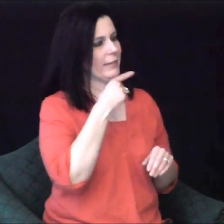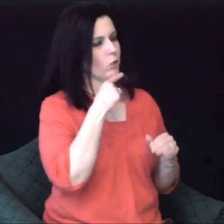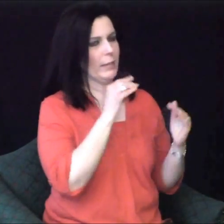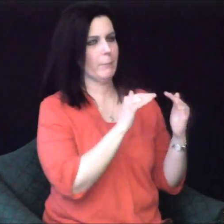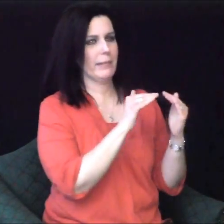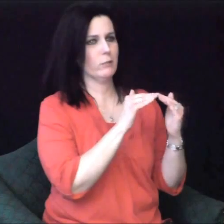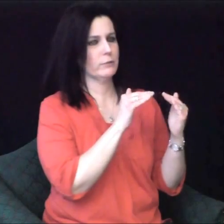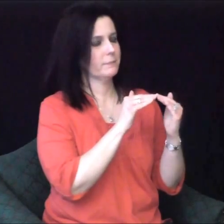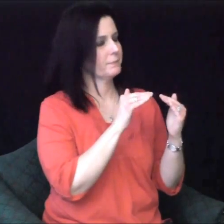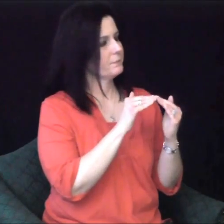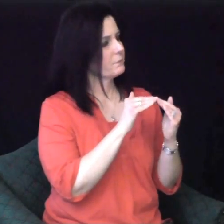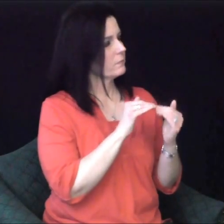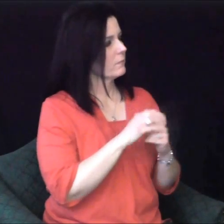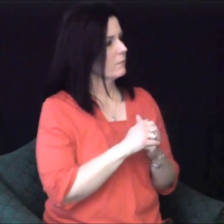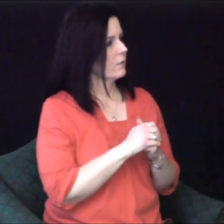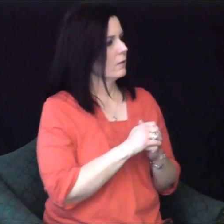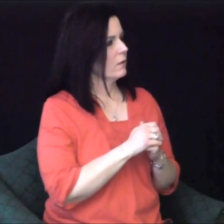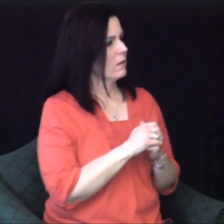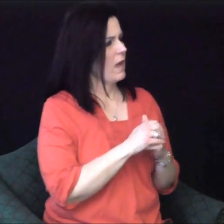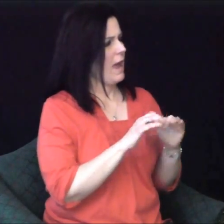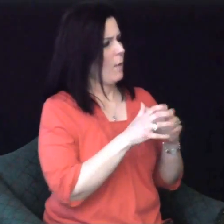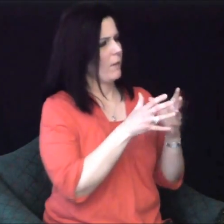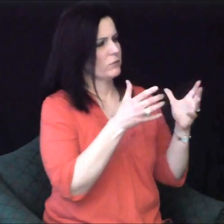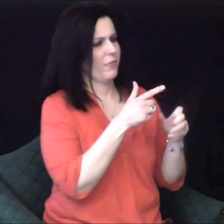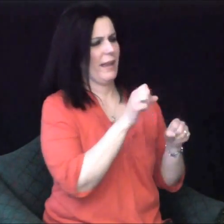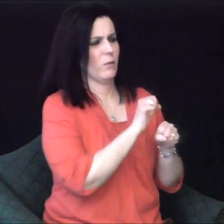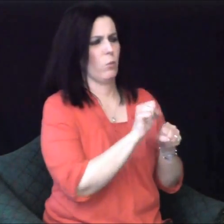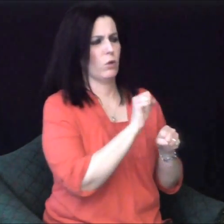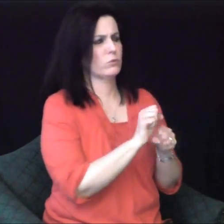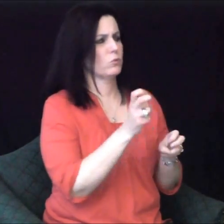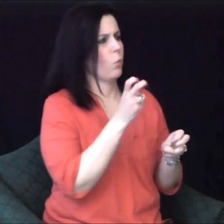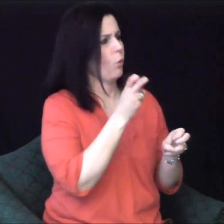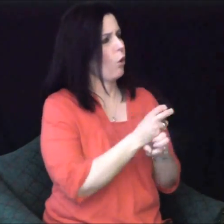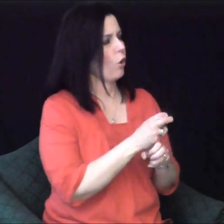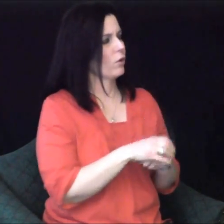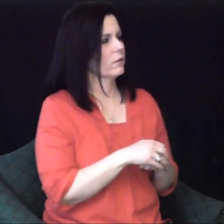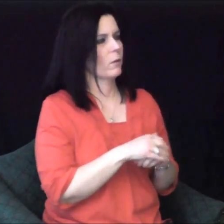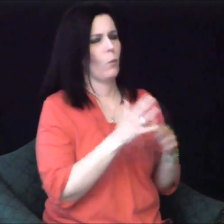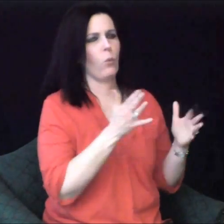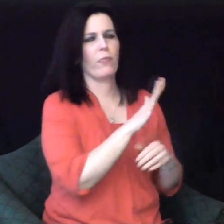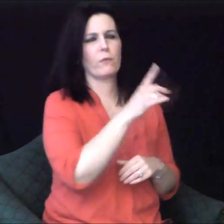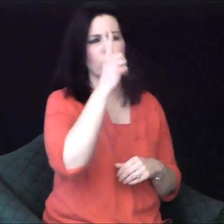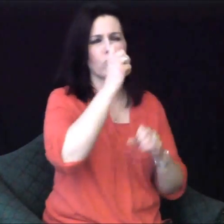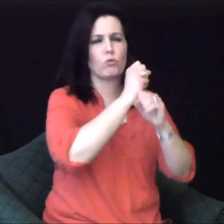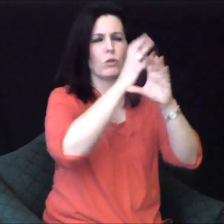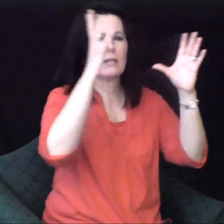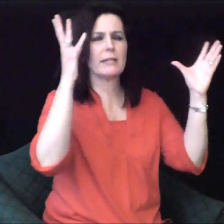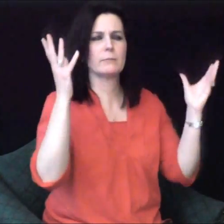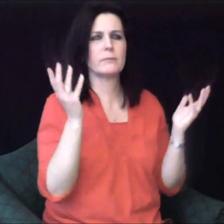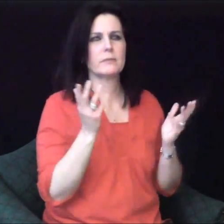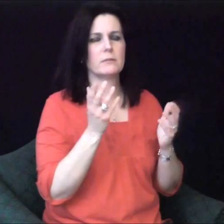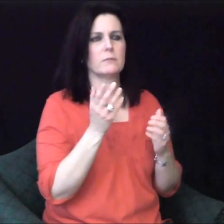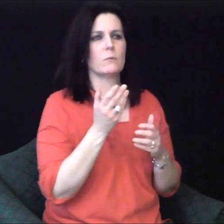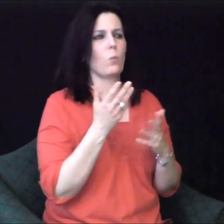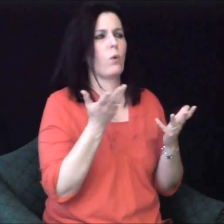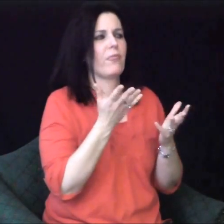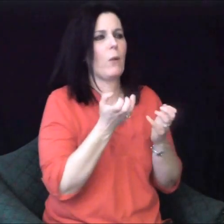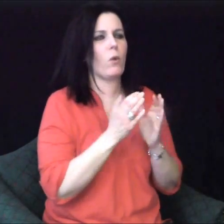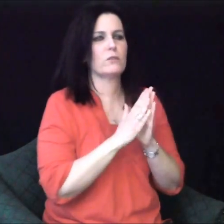I saw my hearing peers, how much they worked so hard, what their dreams were, what